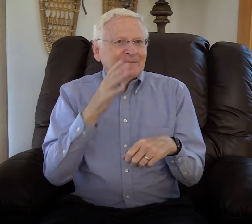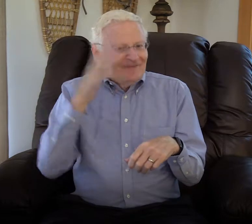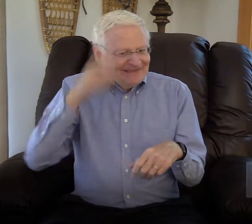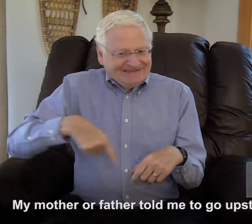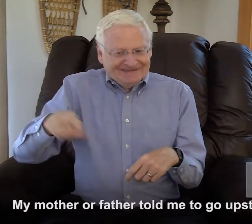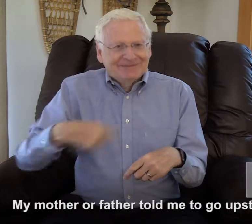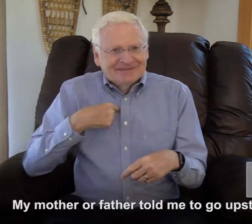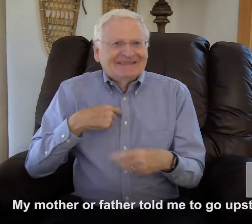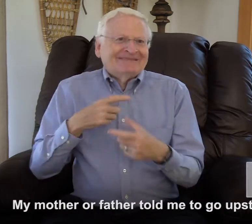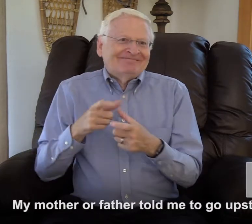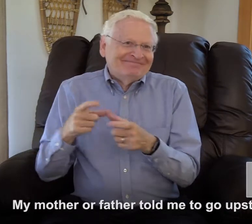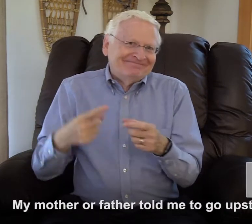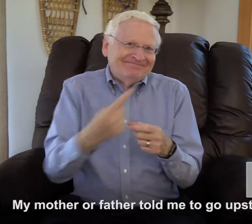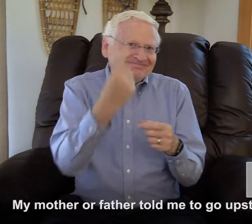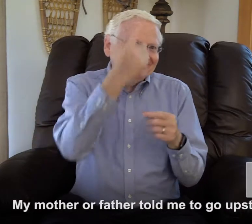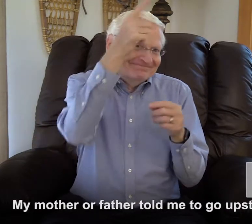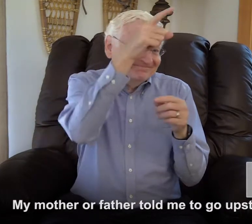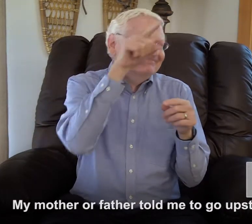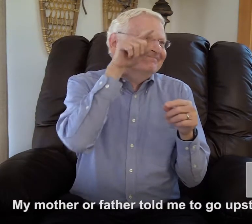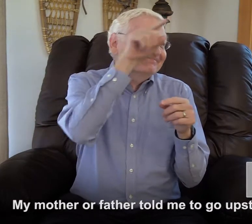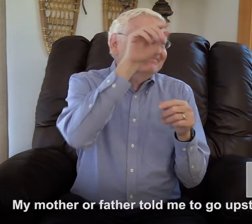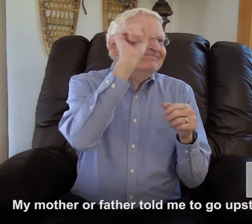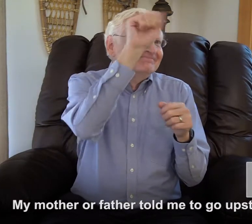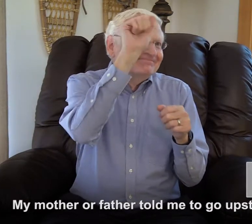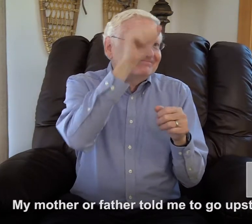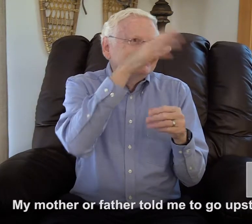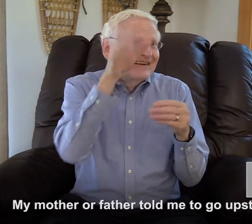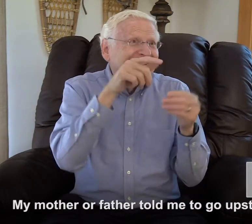My mother and father told me to go upstairs to one apartment to make calls.